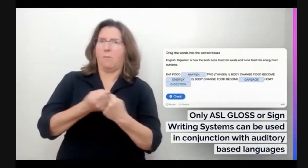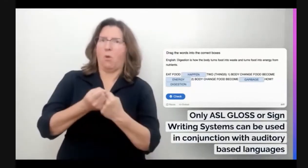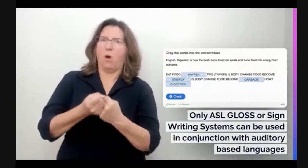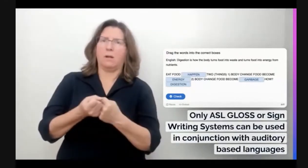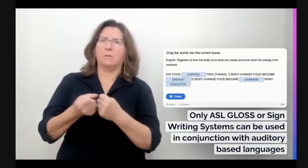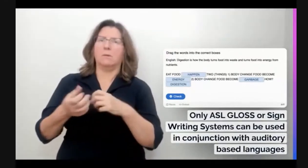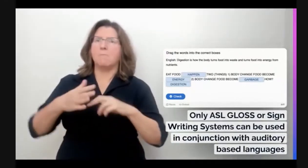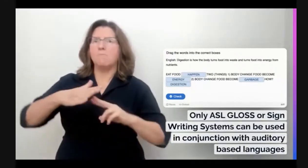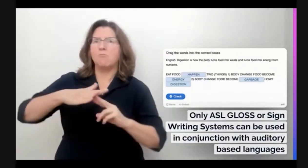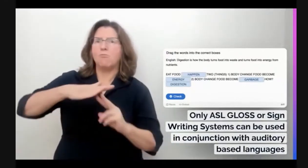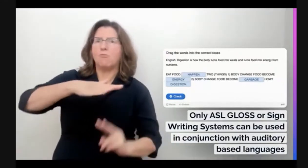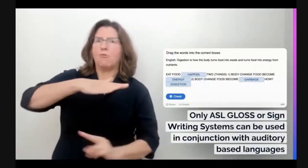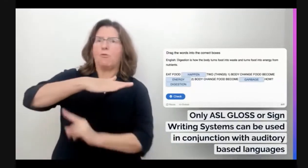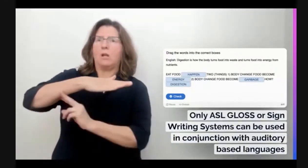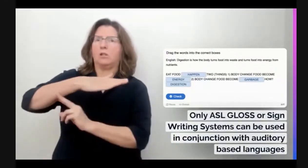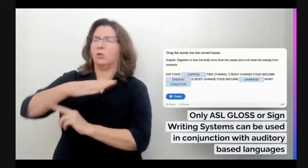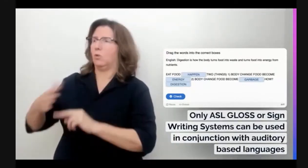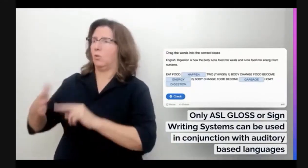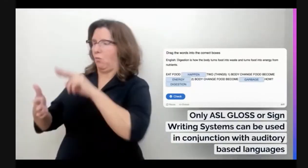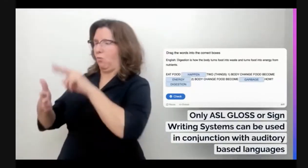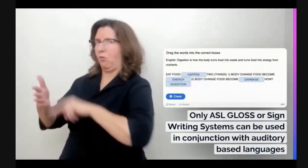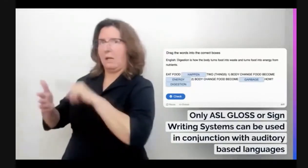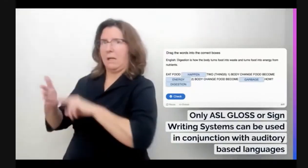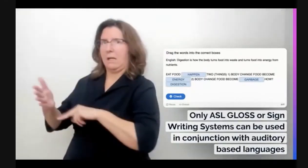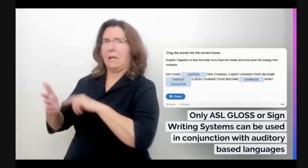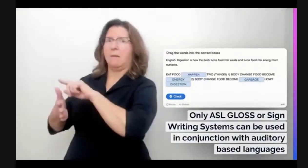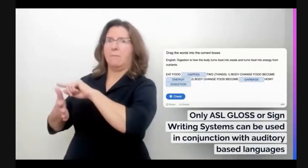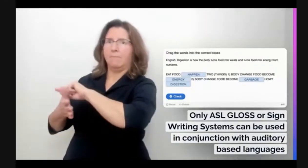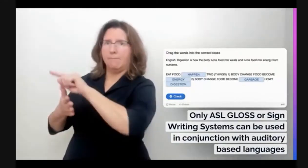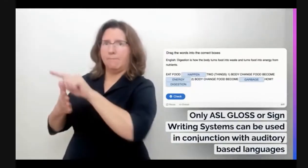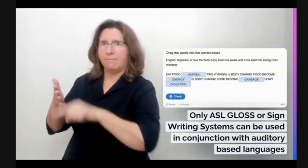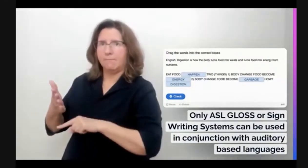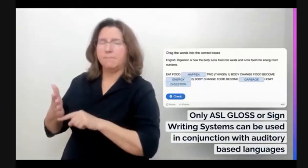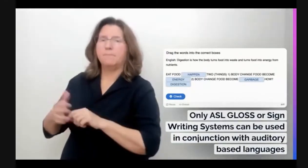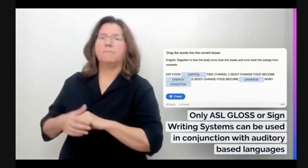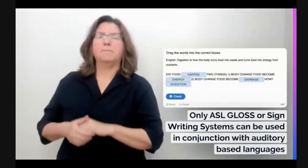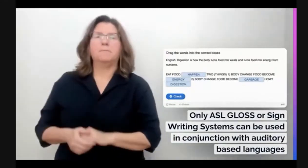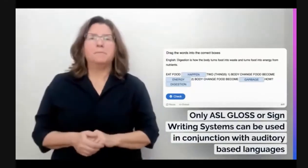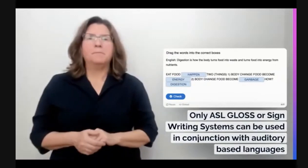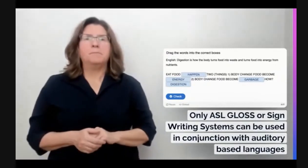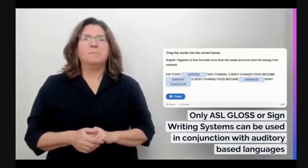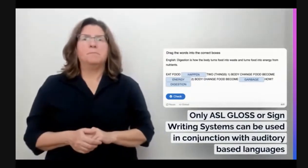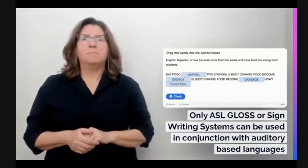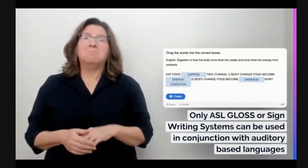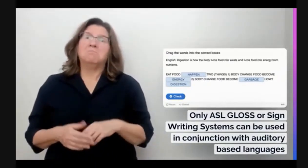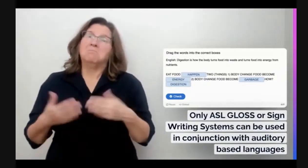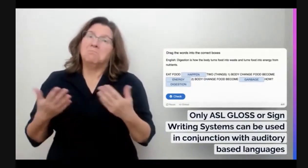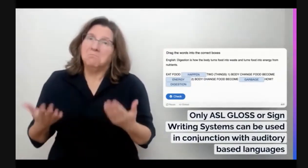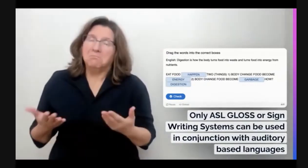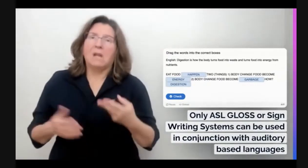spoken languages. Glossing serves as a bridge between the signing and reading.